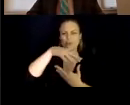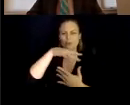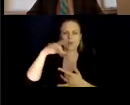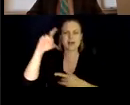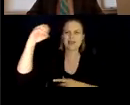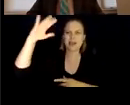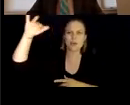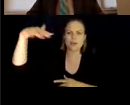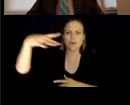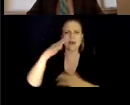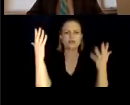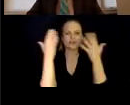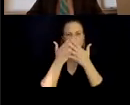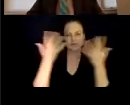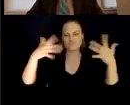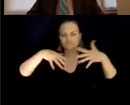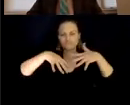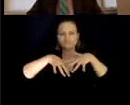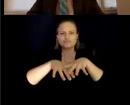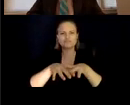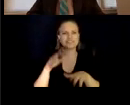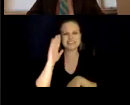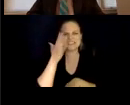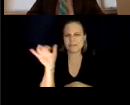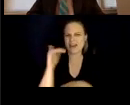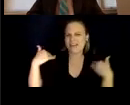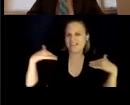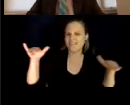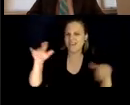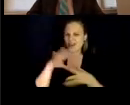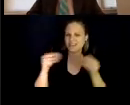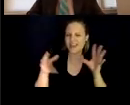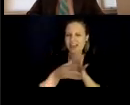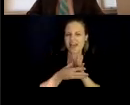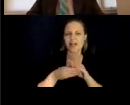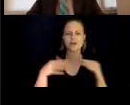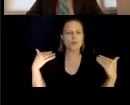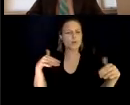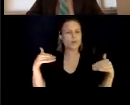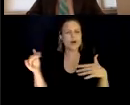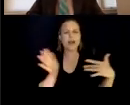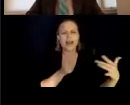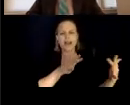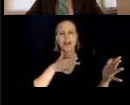and dark, seemed to be taken from a fairy tale vision. The cool, bracing air underscored the